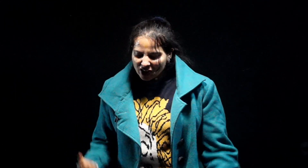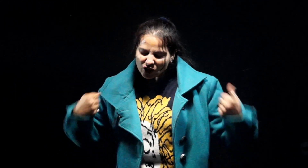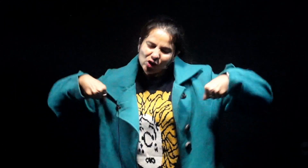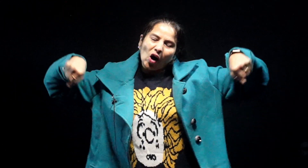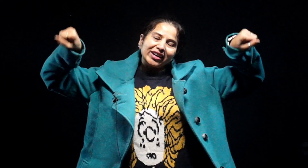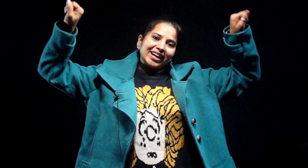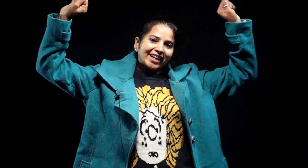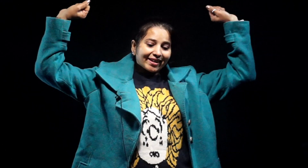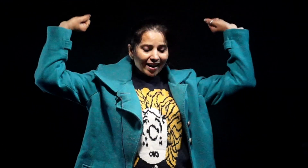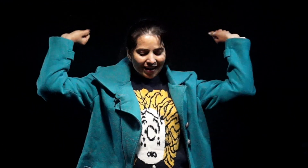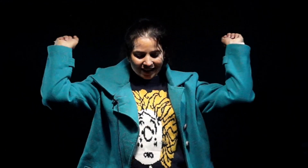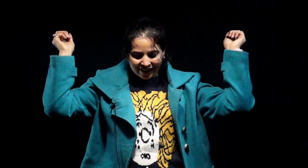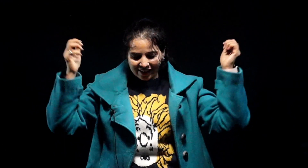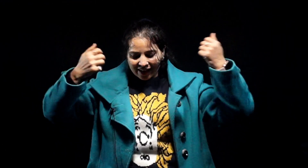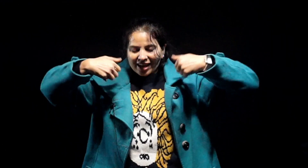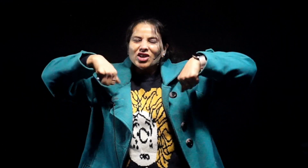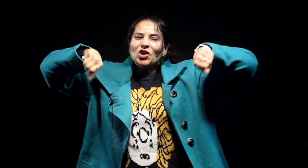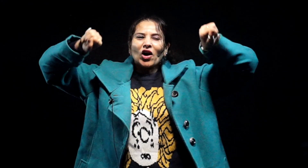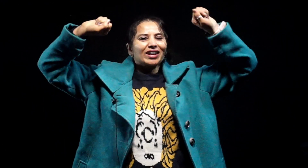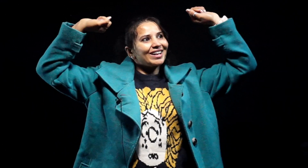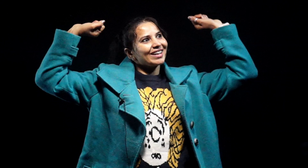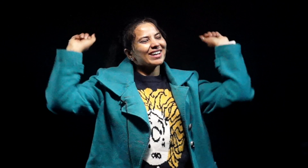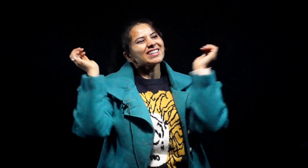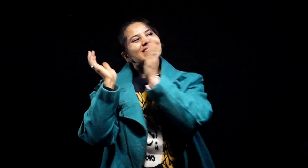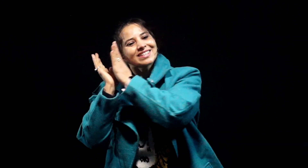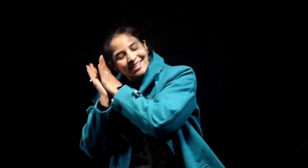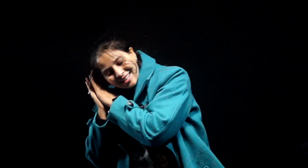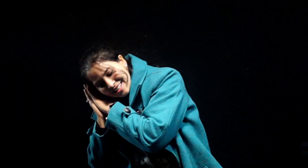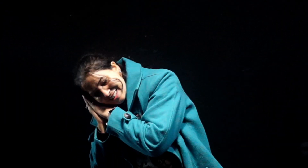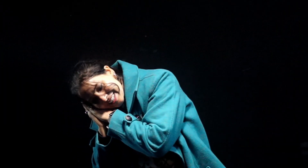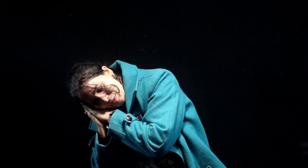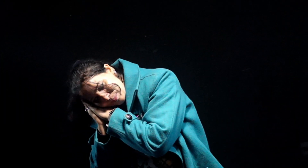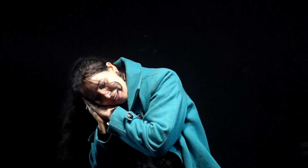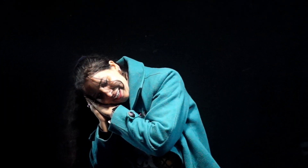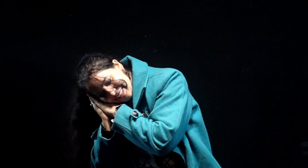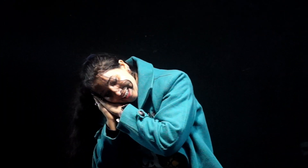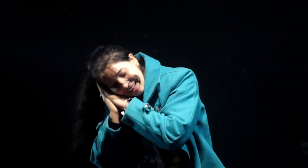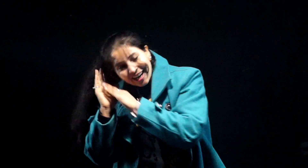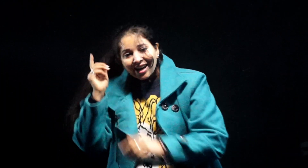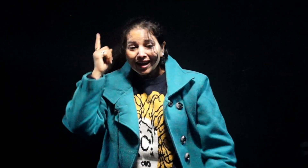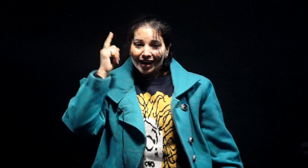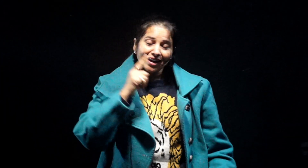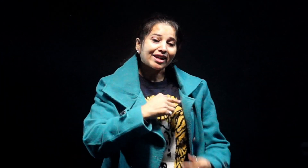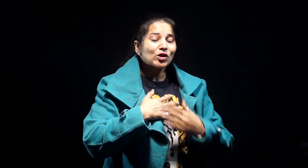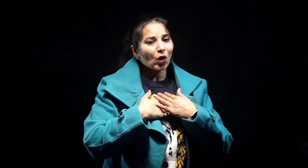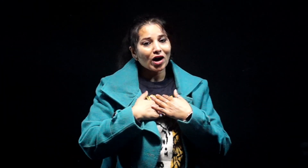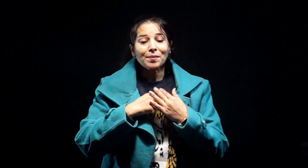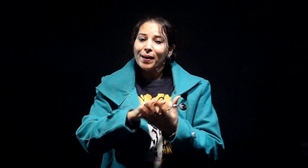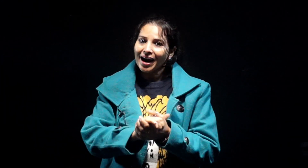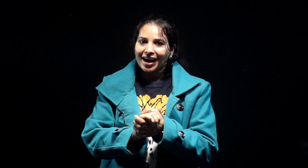Yawn a little. Yawn a little. Sleep a little. In your bed.